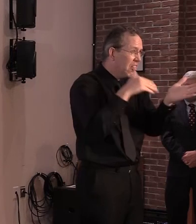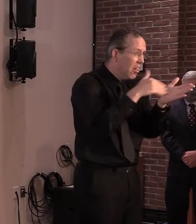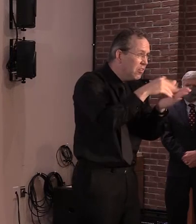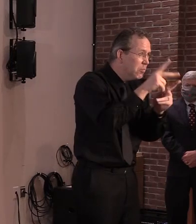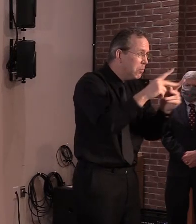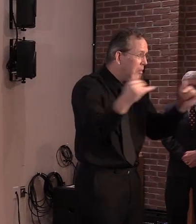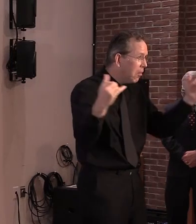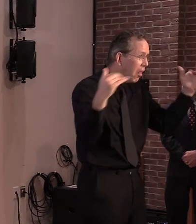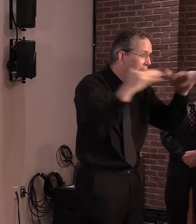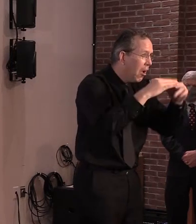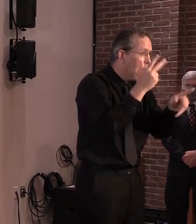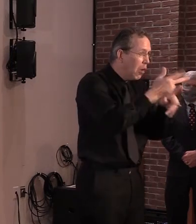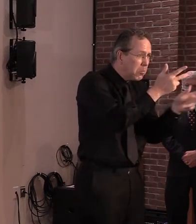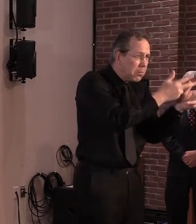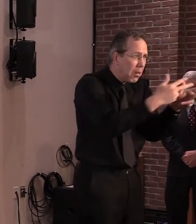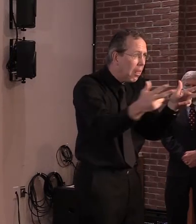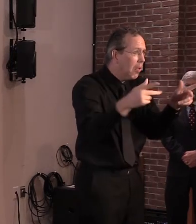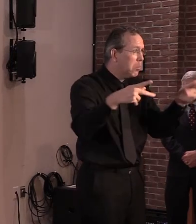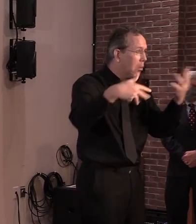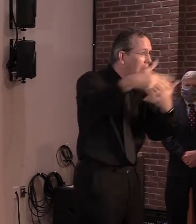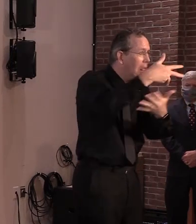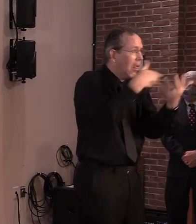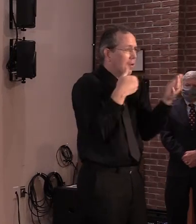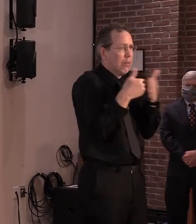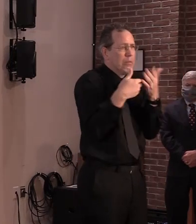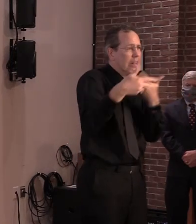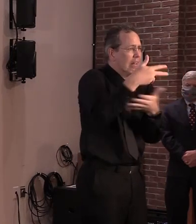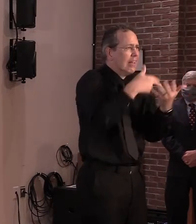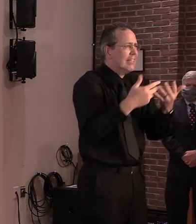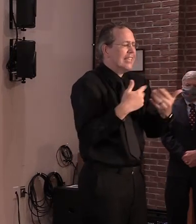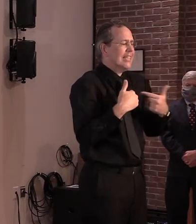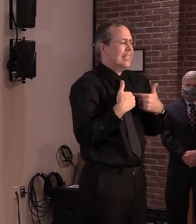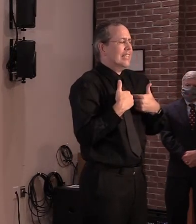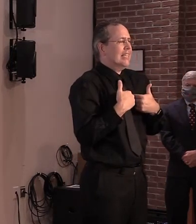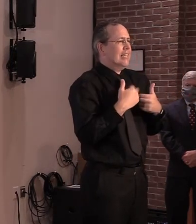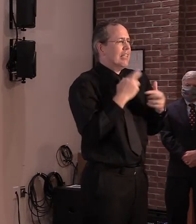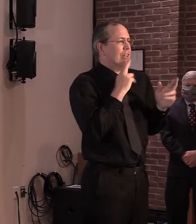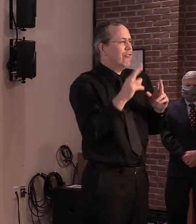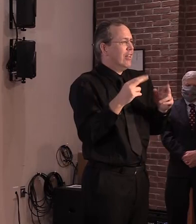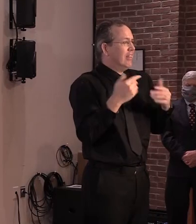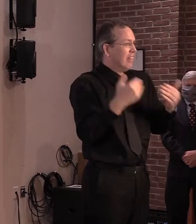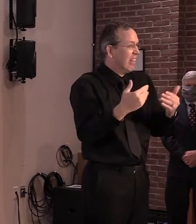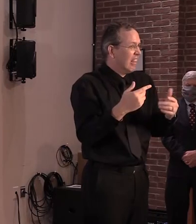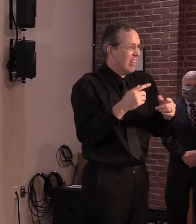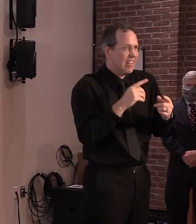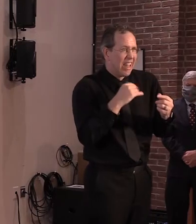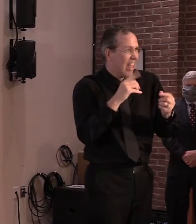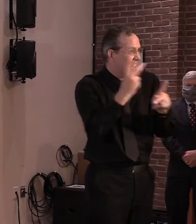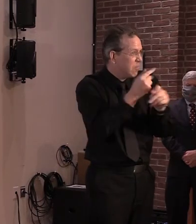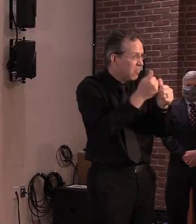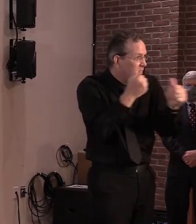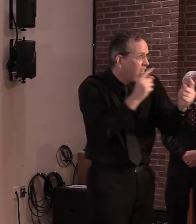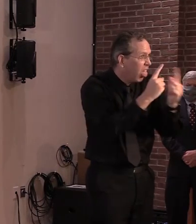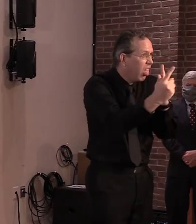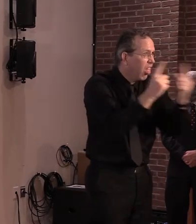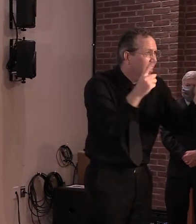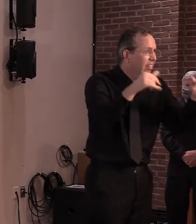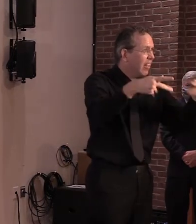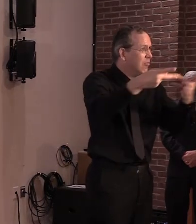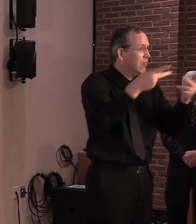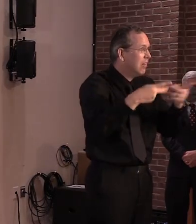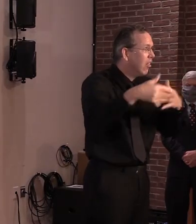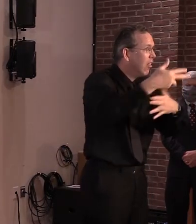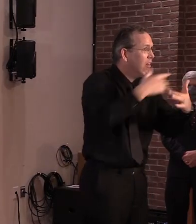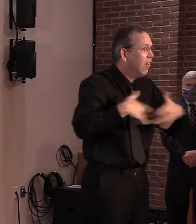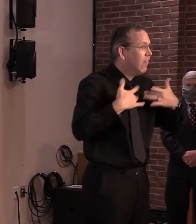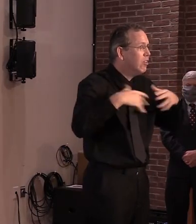one area without control and the ability to physically separate. That's why, unfortunately, this order